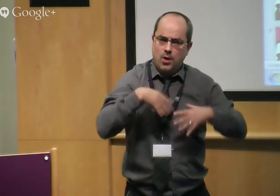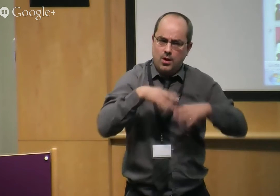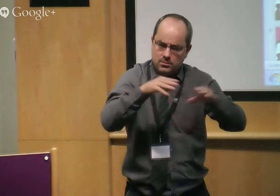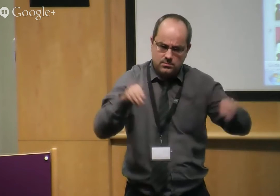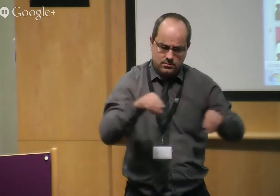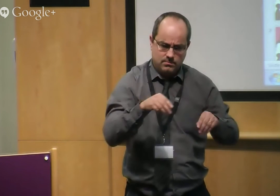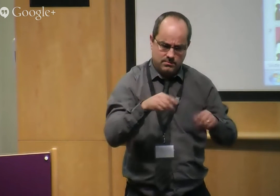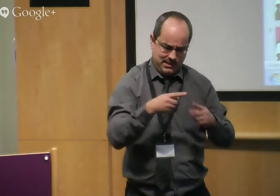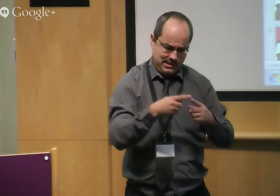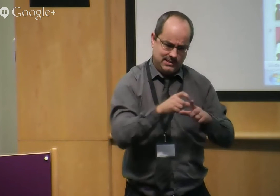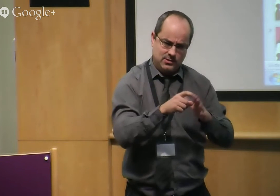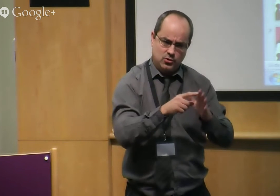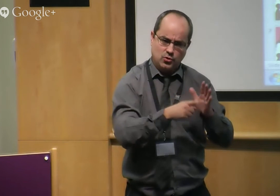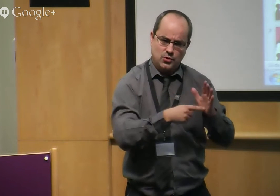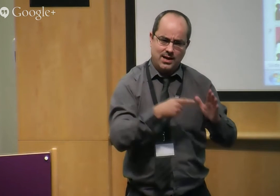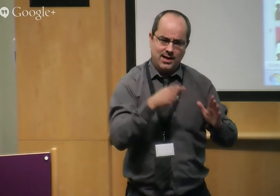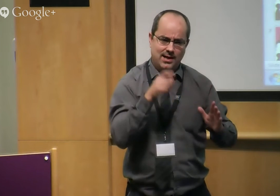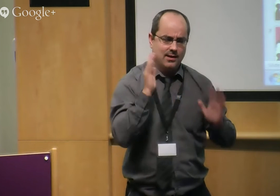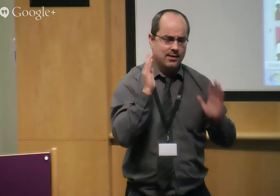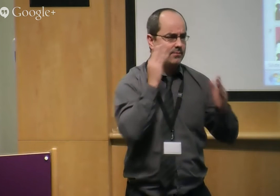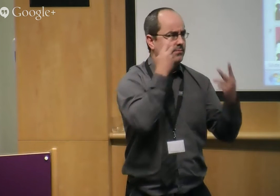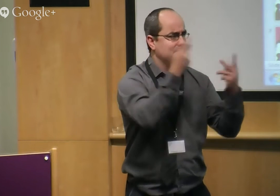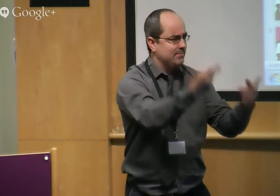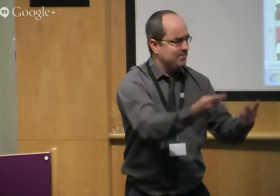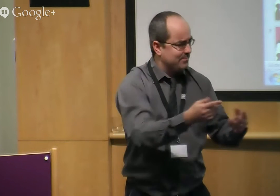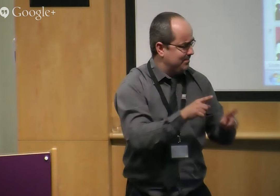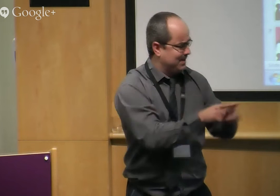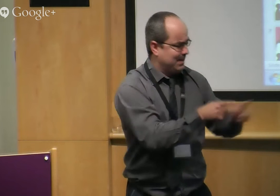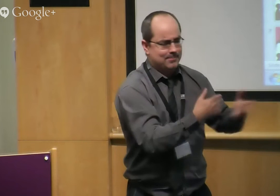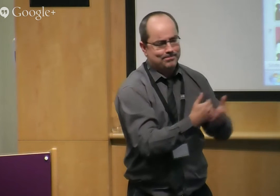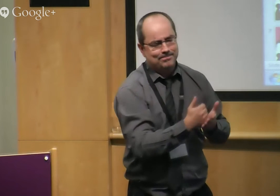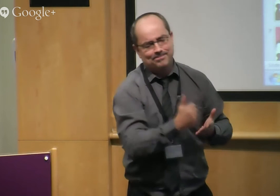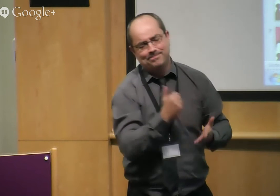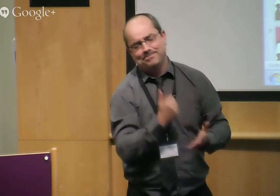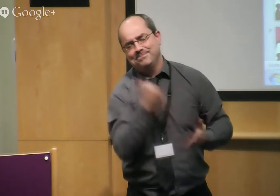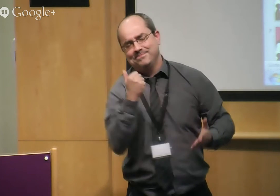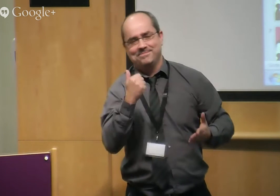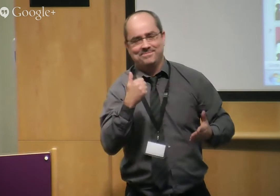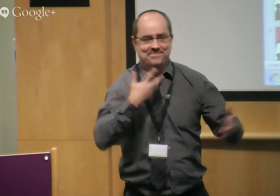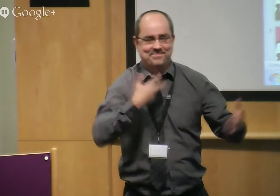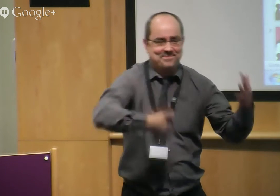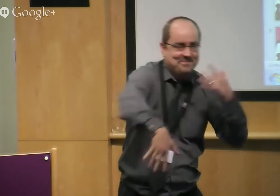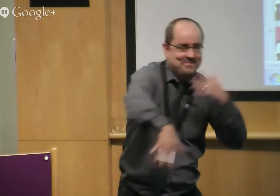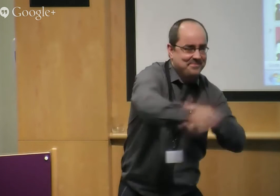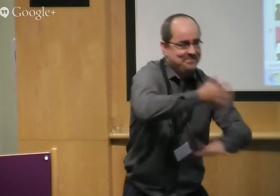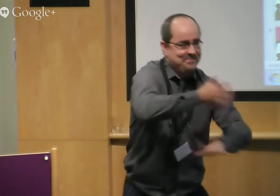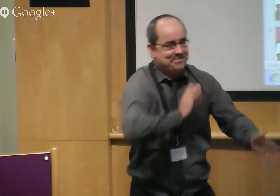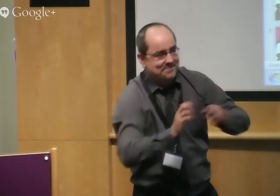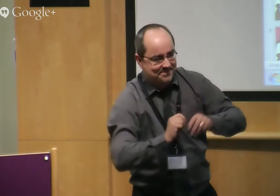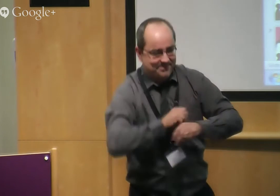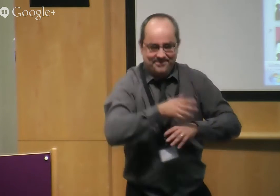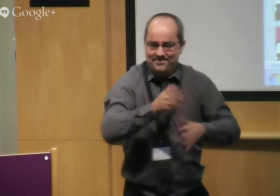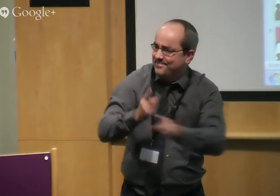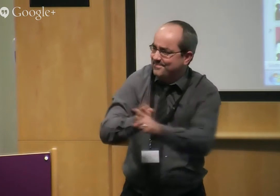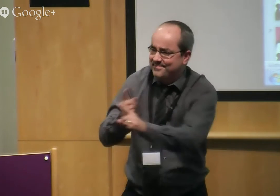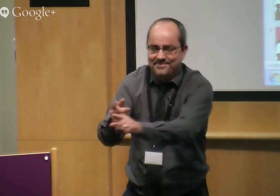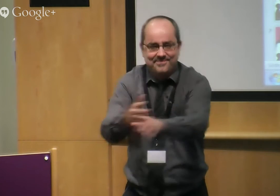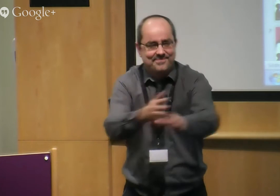I think from what we've already heard about the BDDJ, and what James has said about, you know, it's